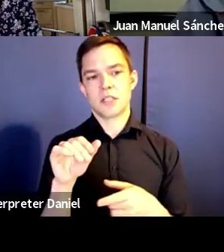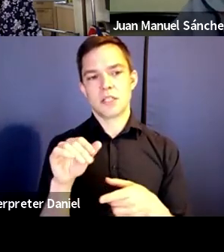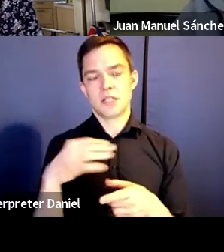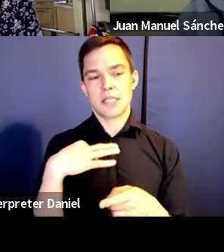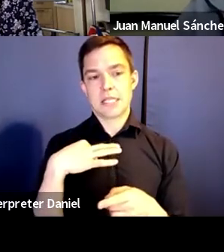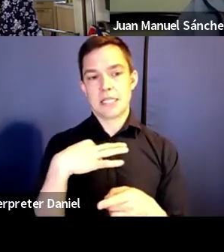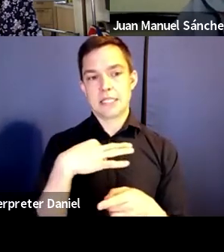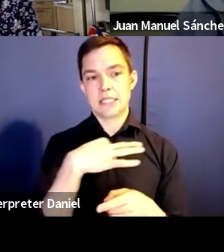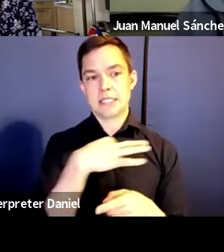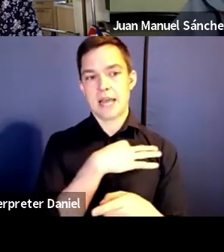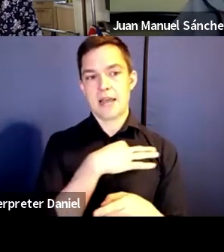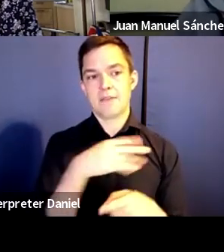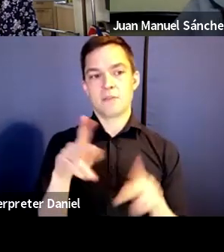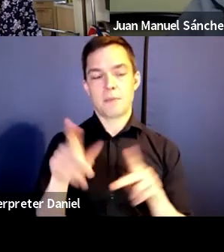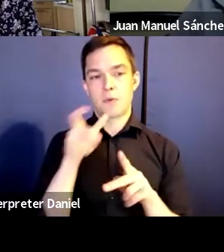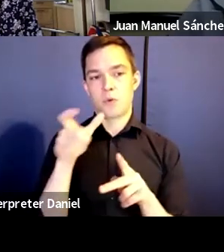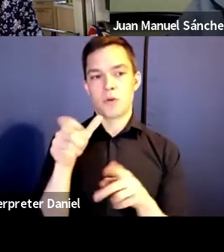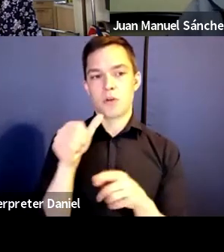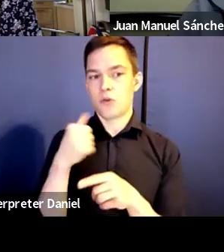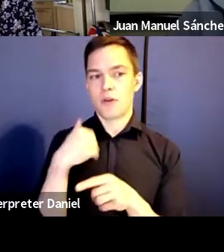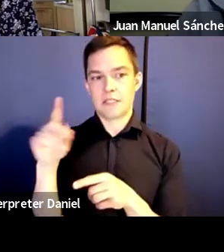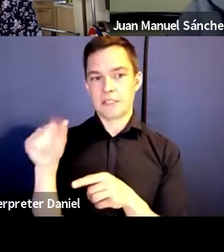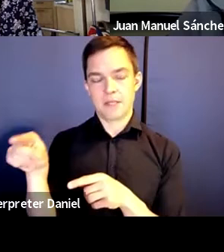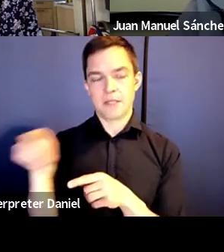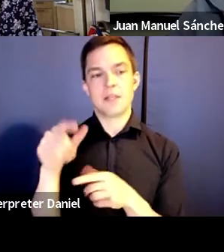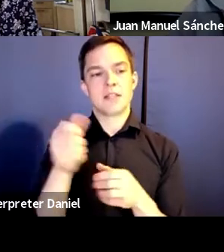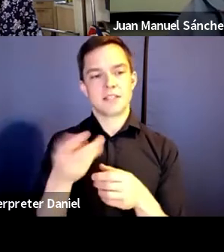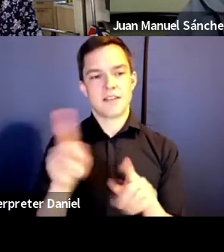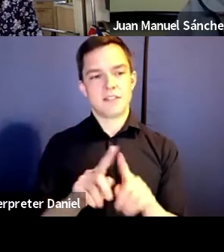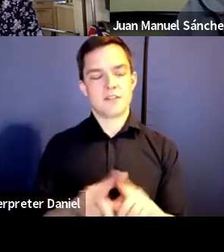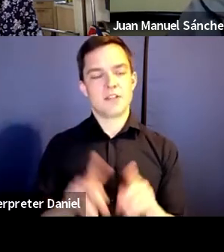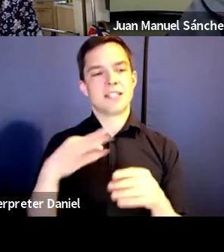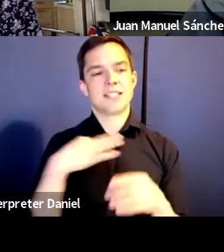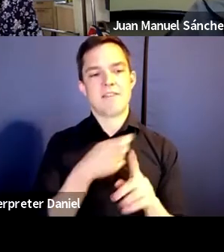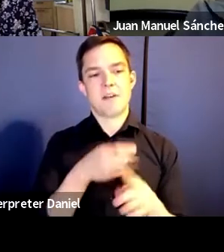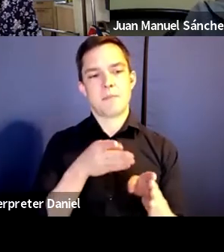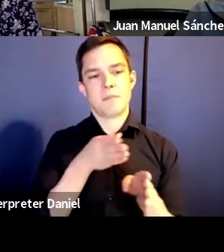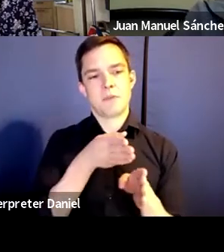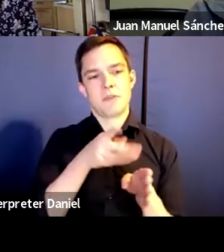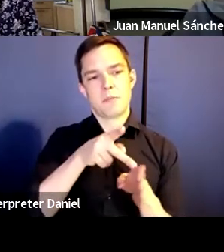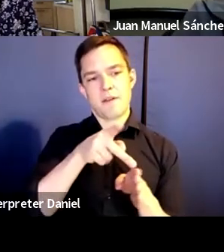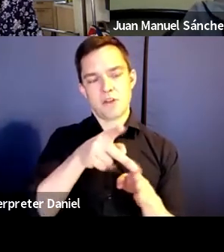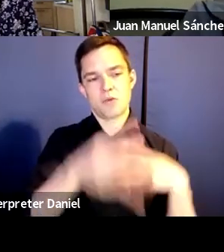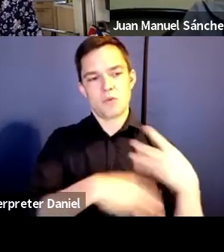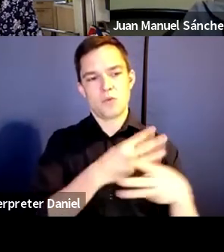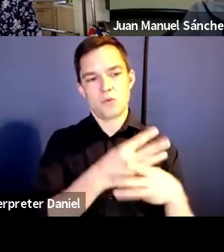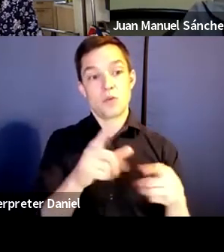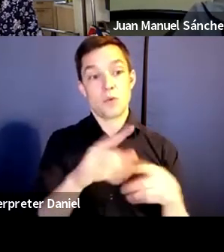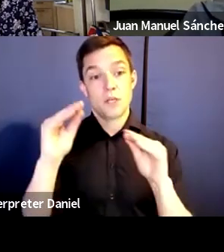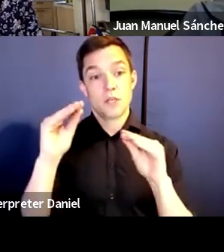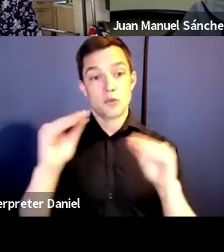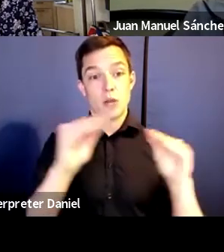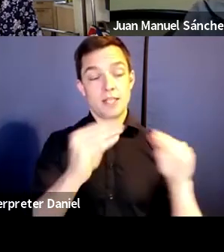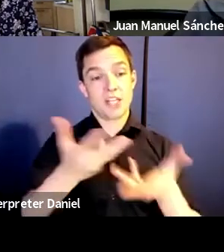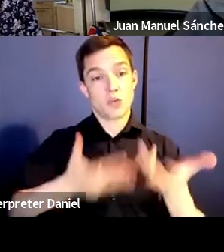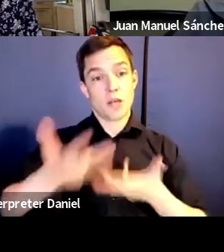with disabilities, as several staff from the professional. When we train the interaction training,